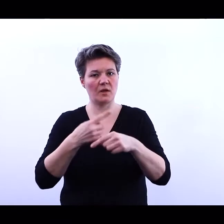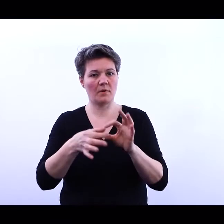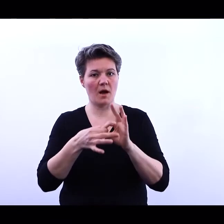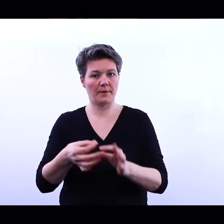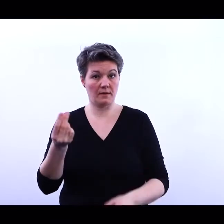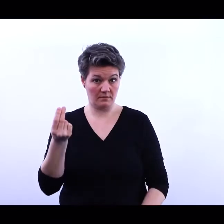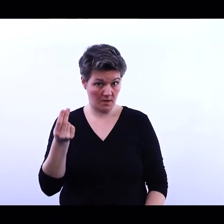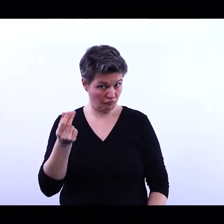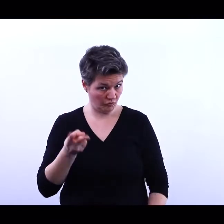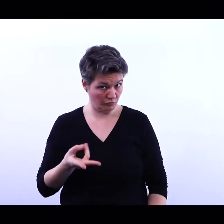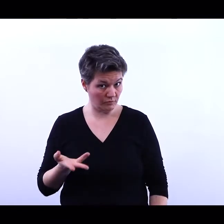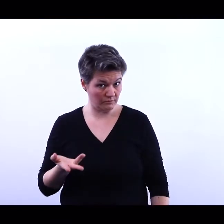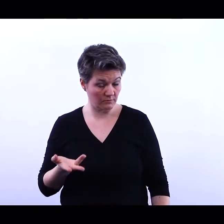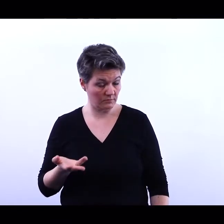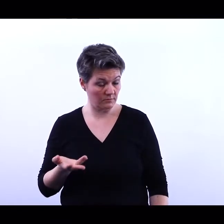it?